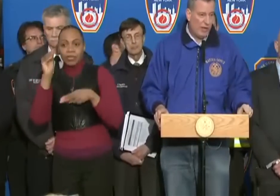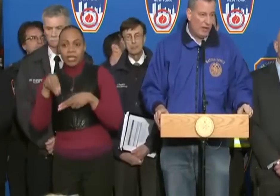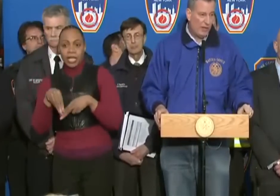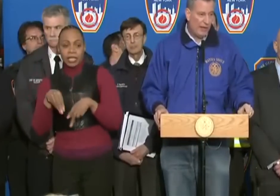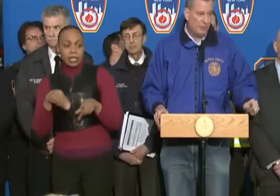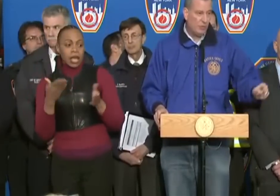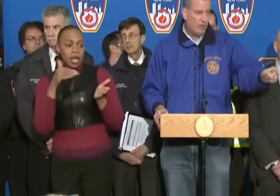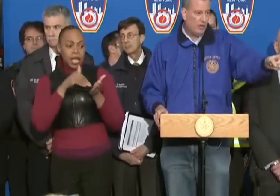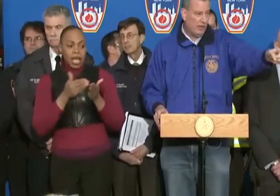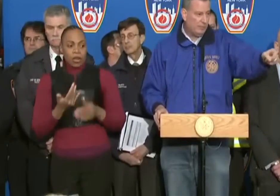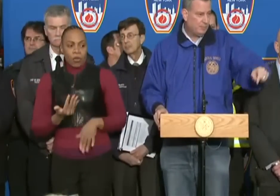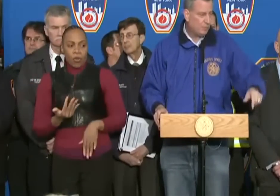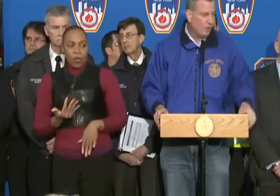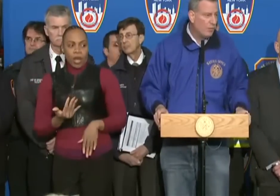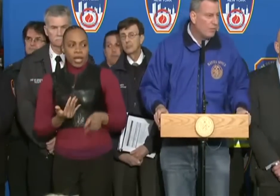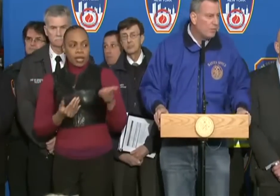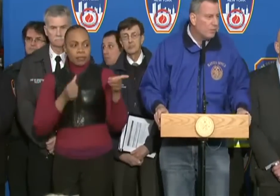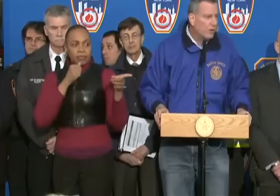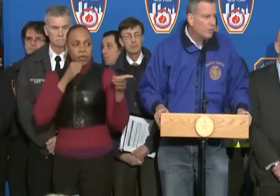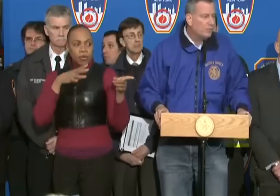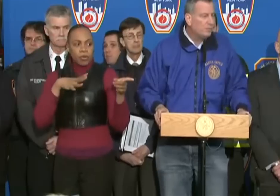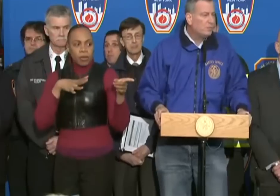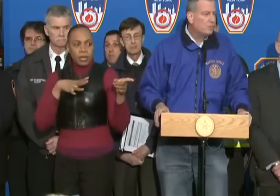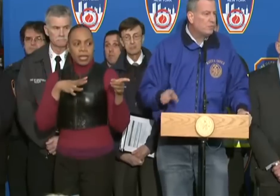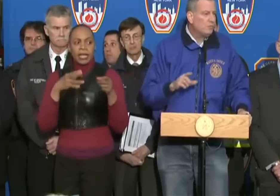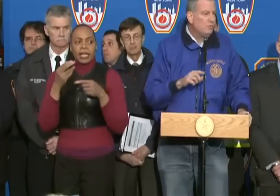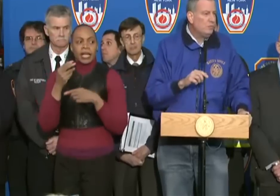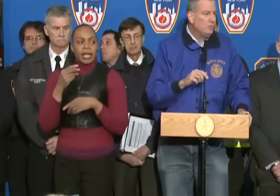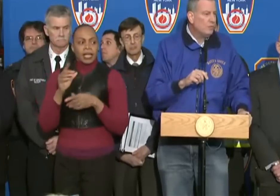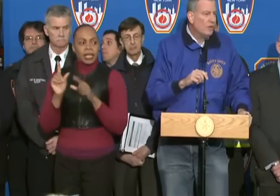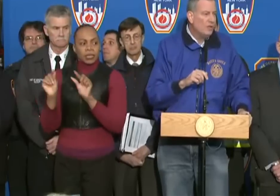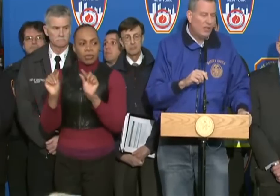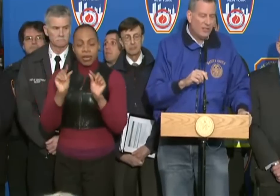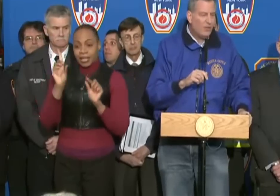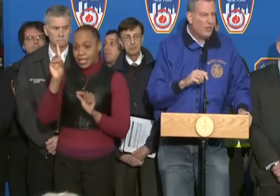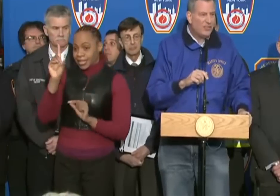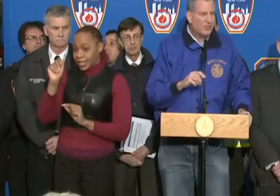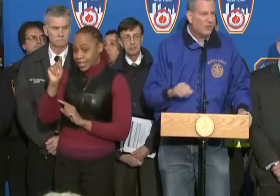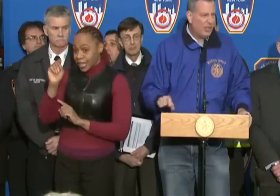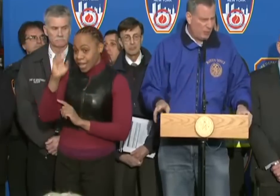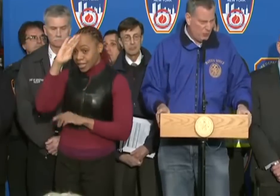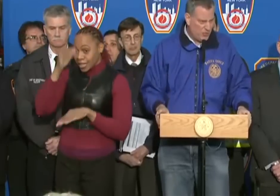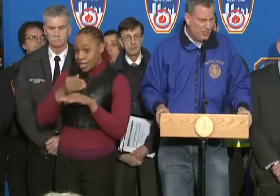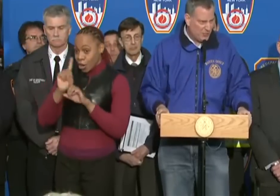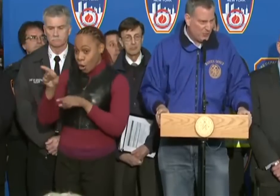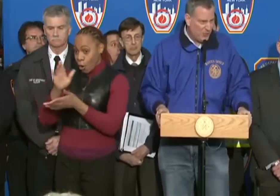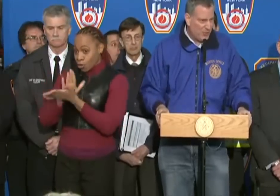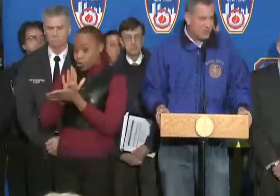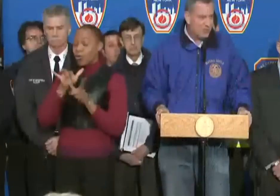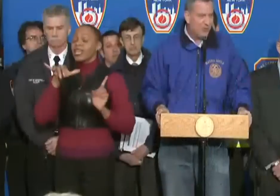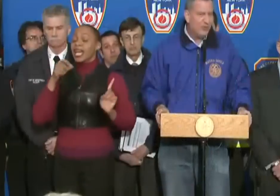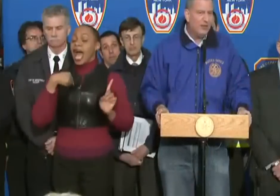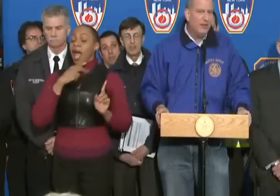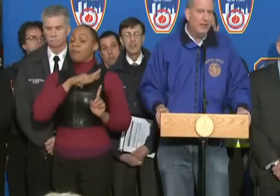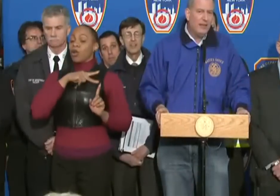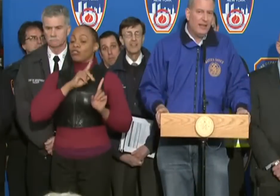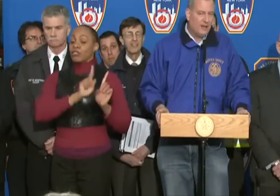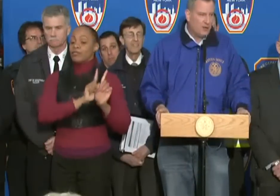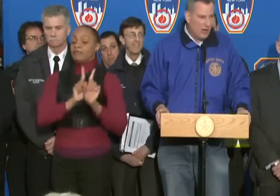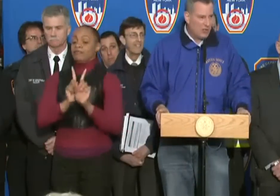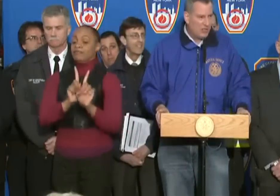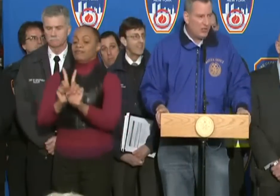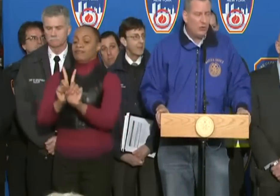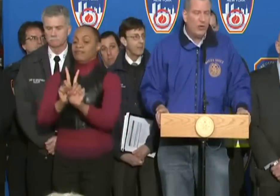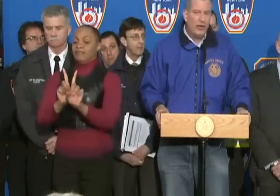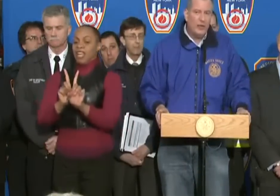just said we're waiting on that. We're waiting on that. There was a rumor. Did Dante go to school today? Dante went to school today. I personally escorted him to school, and